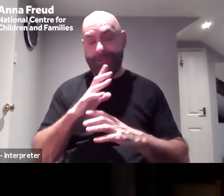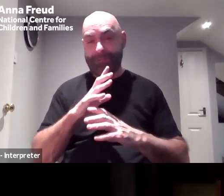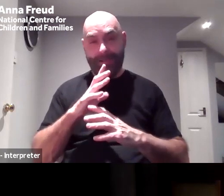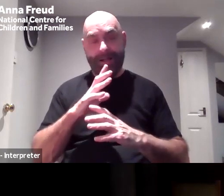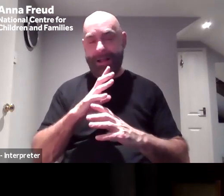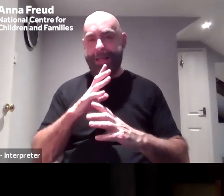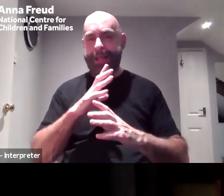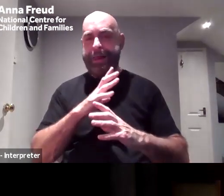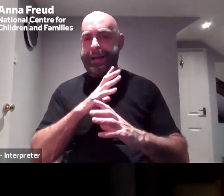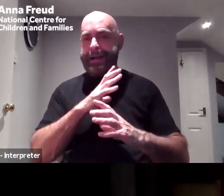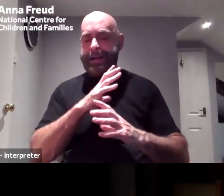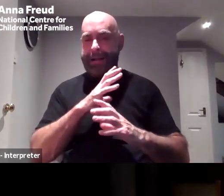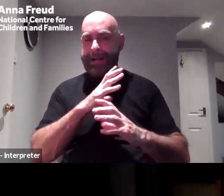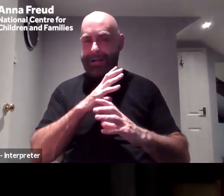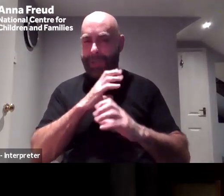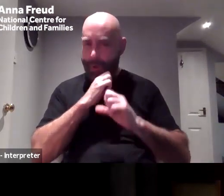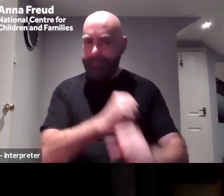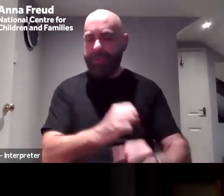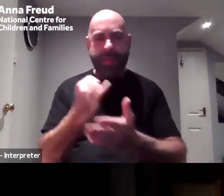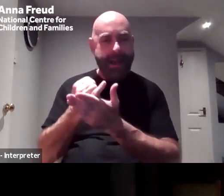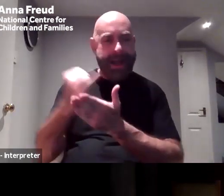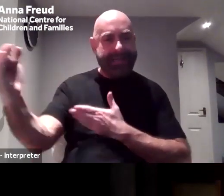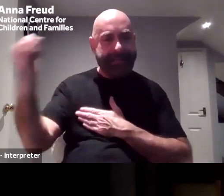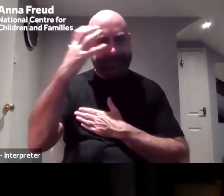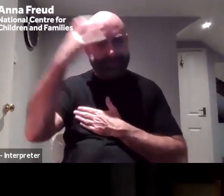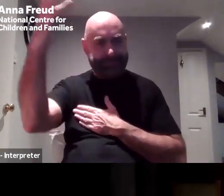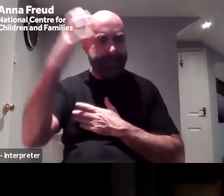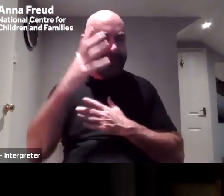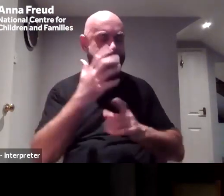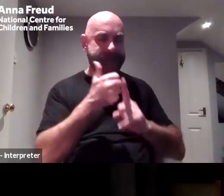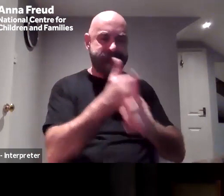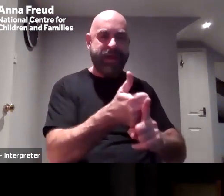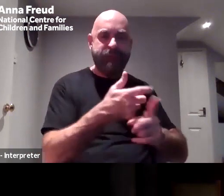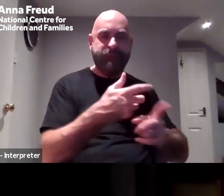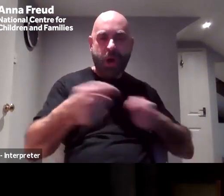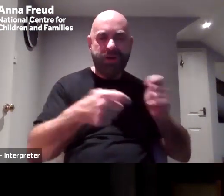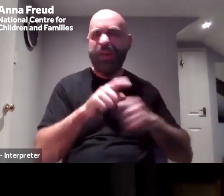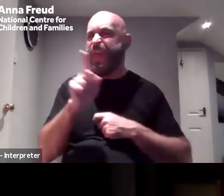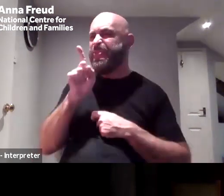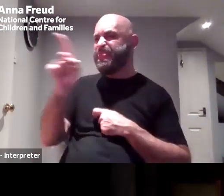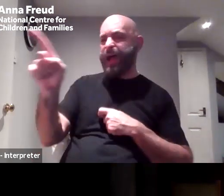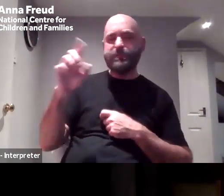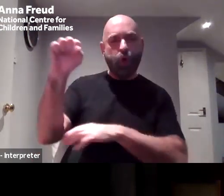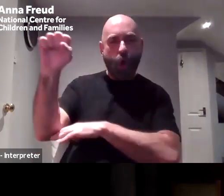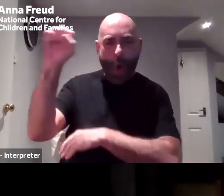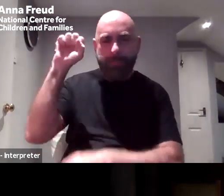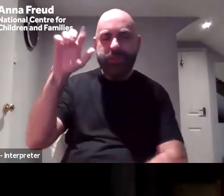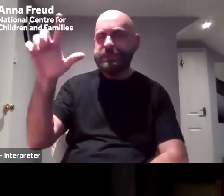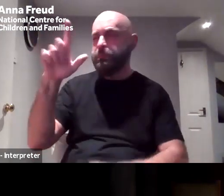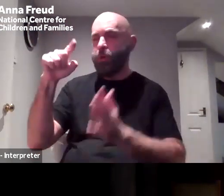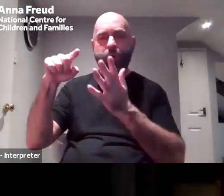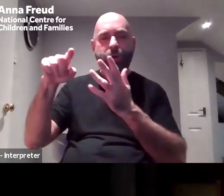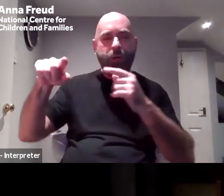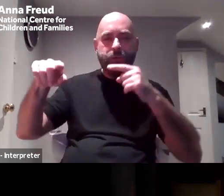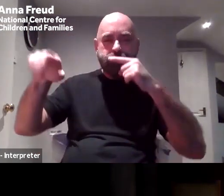state and in favor of markets, and saying anything else is communism, serfdom,